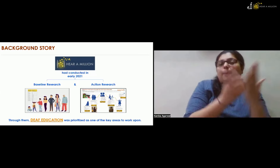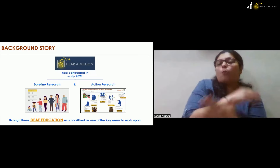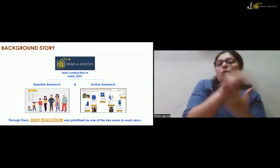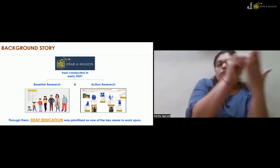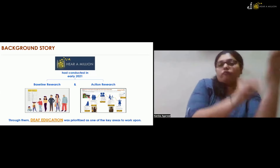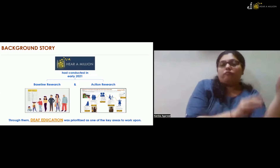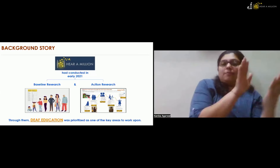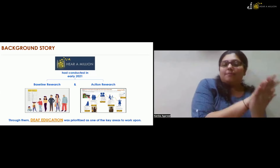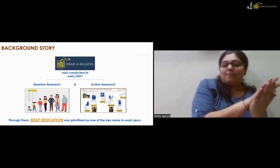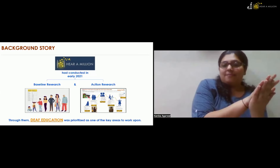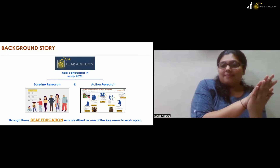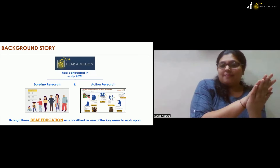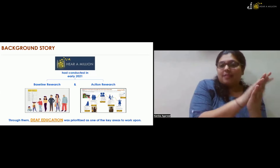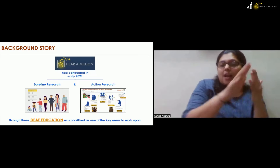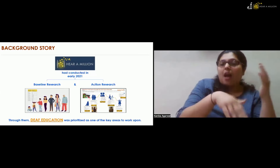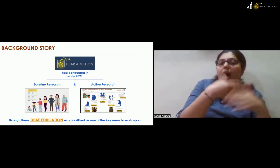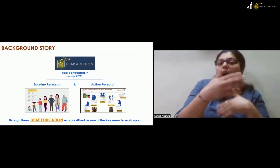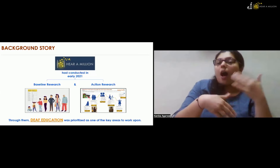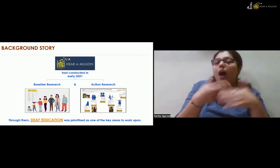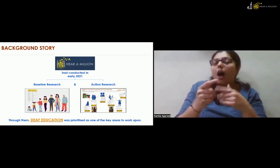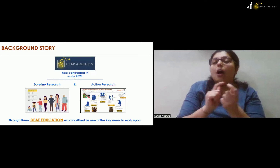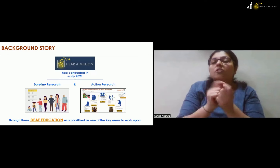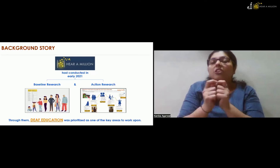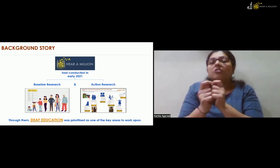and we wanted to